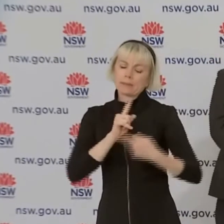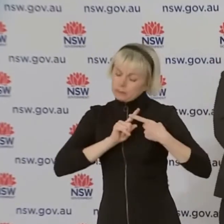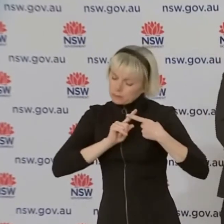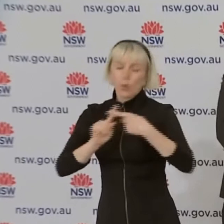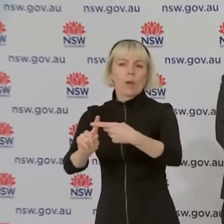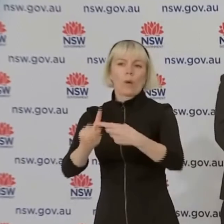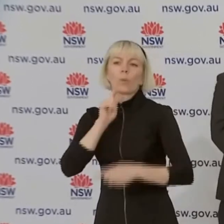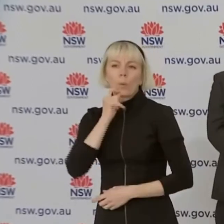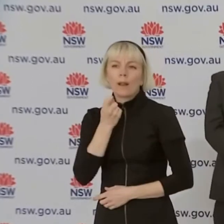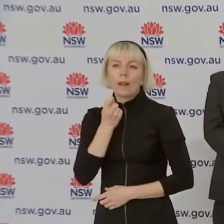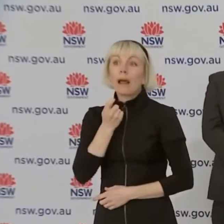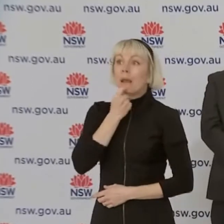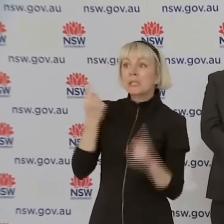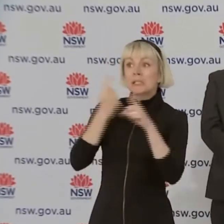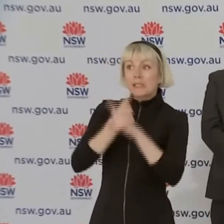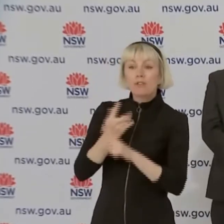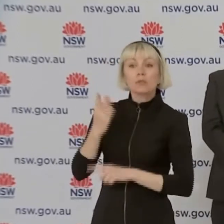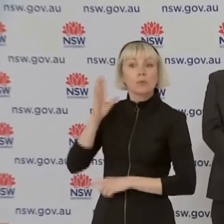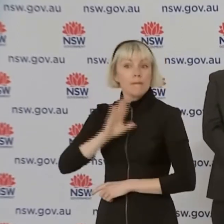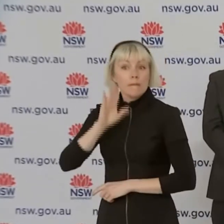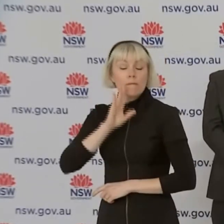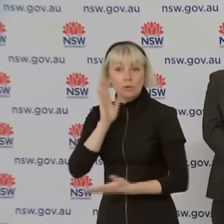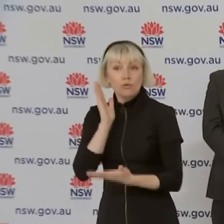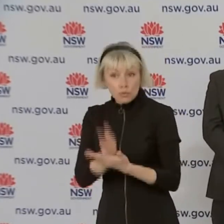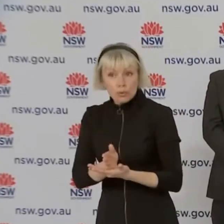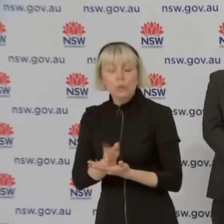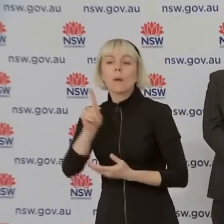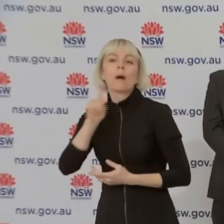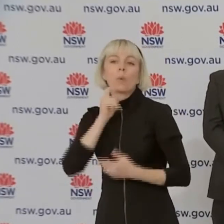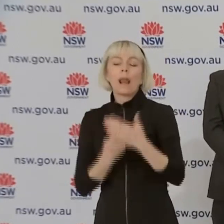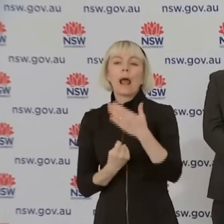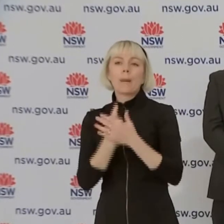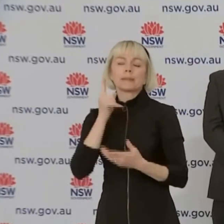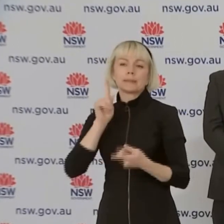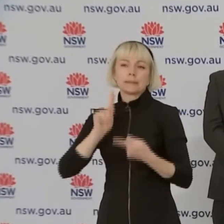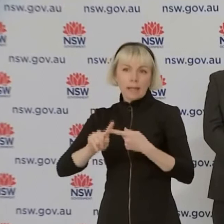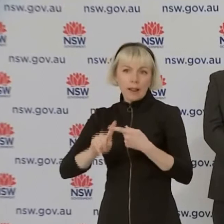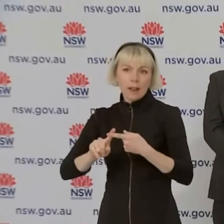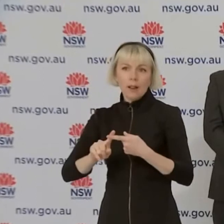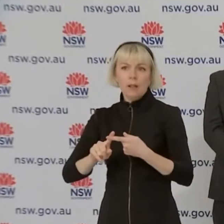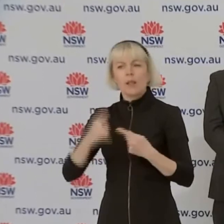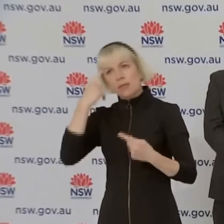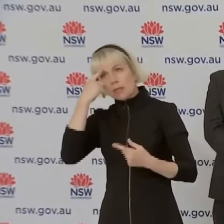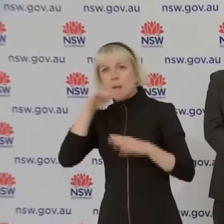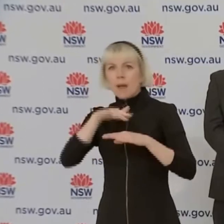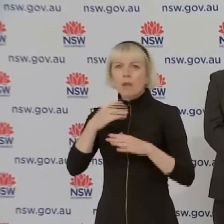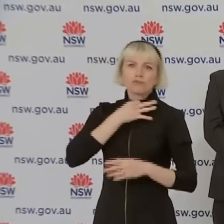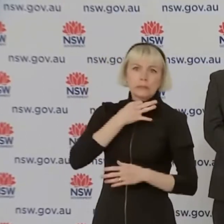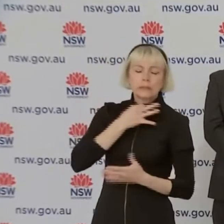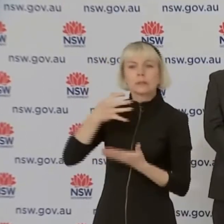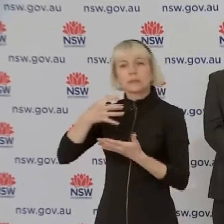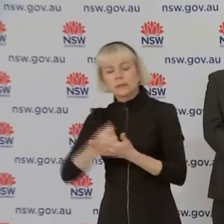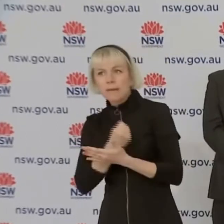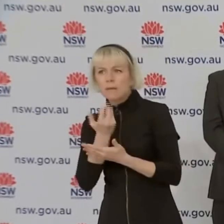also we'll make sure that where face-to-face is required, that will be done safely. And also whether the settings will be different across